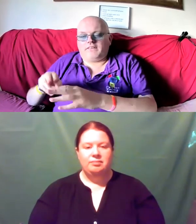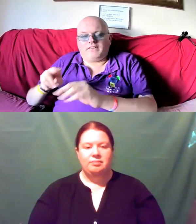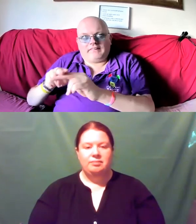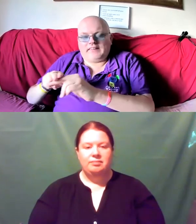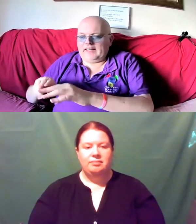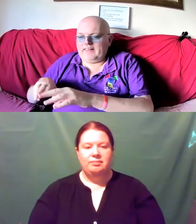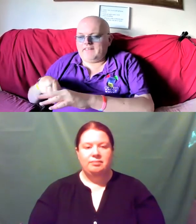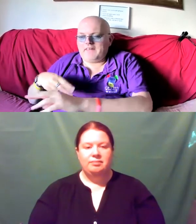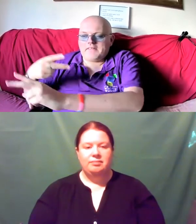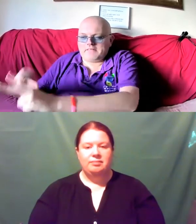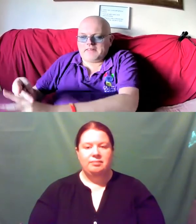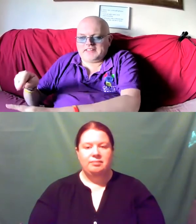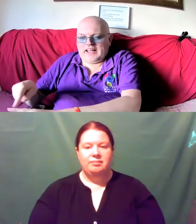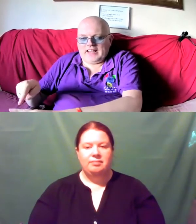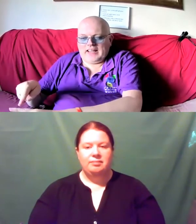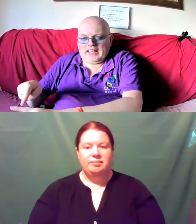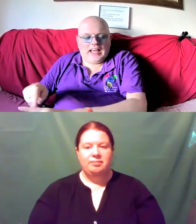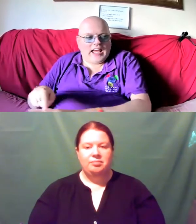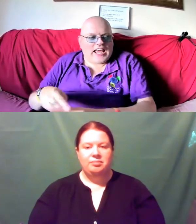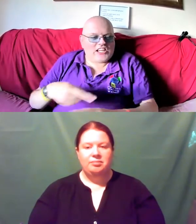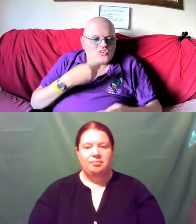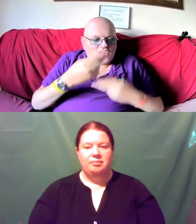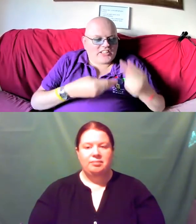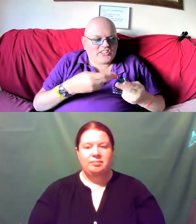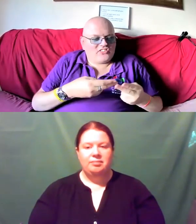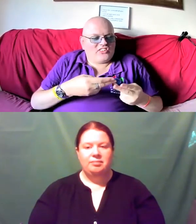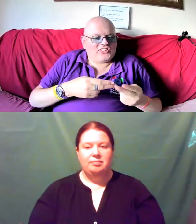proposed in a restaurant on Sydney Harbour.